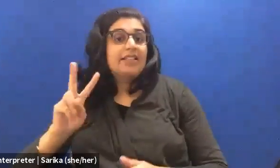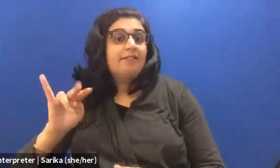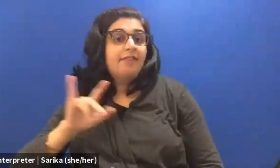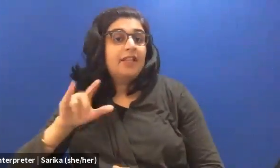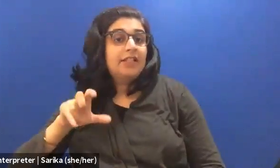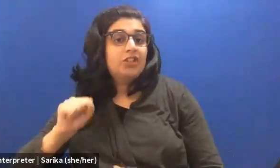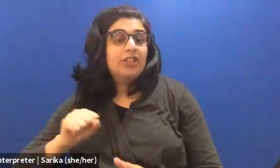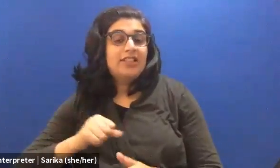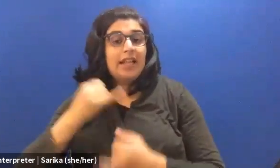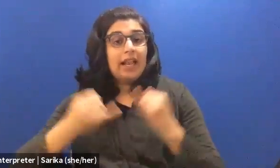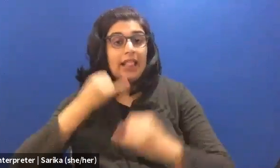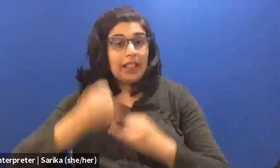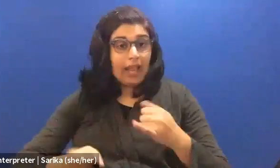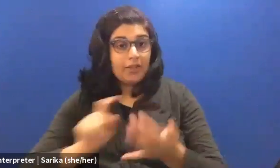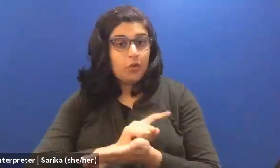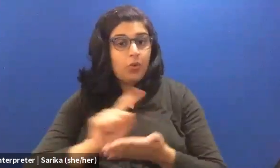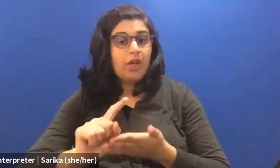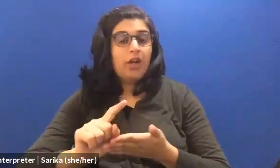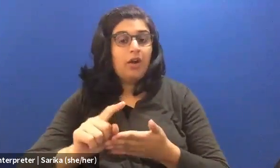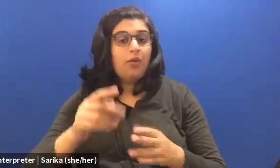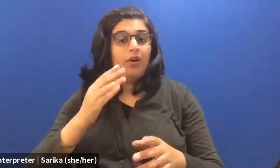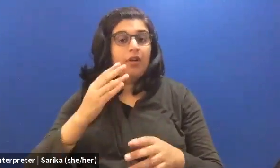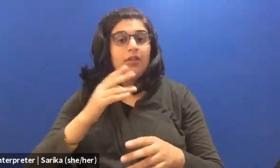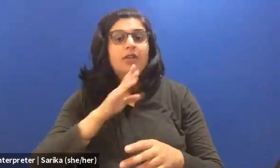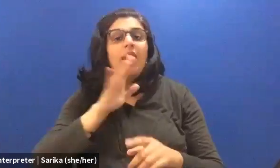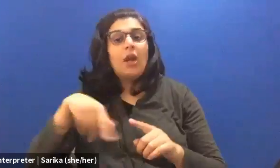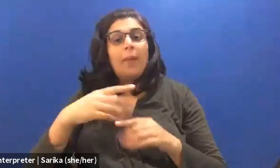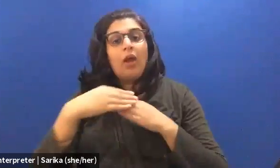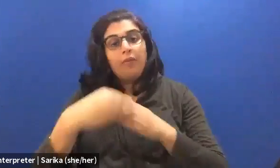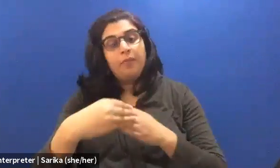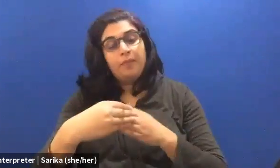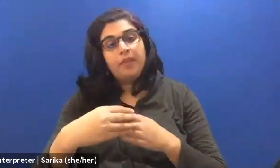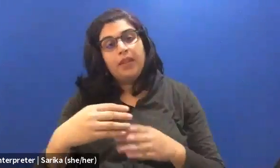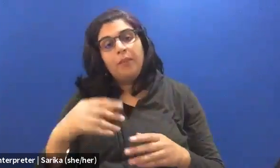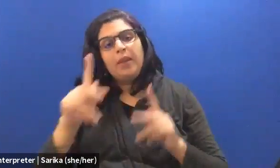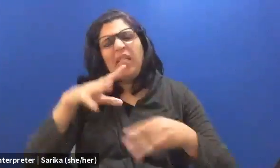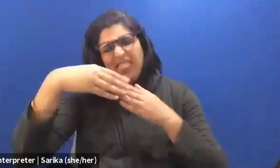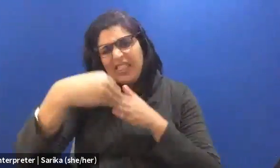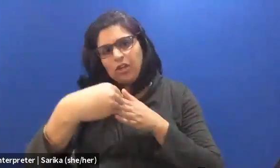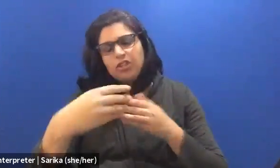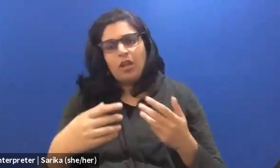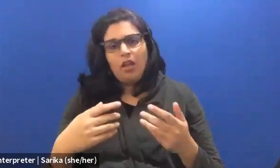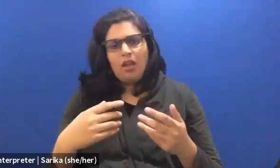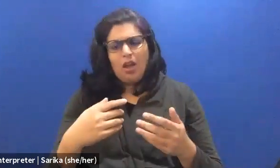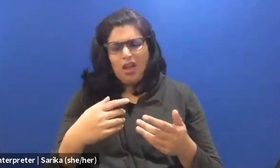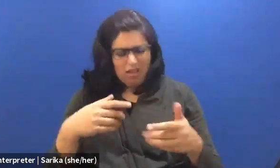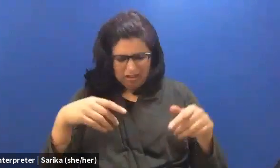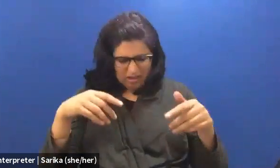then that last week, we're going to talk about popular folks, people in leadership positions. But like, where did all of this come